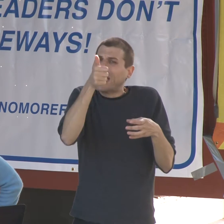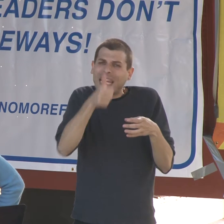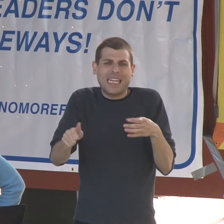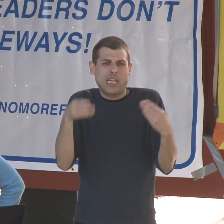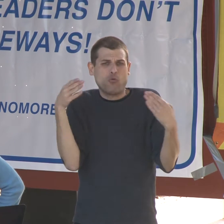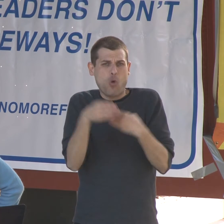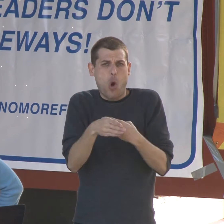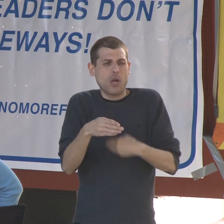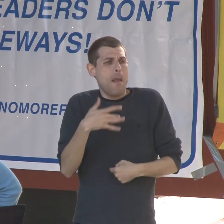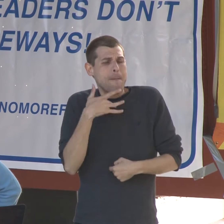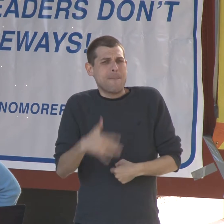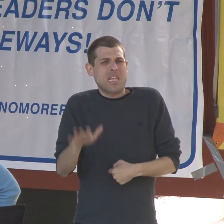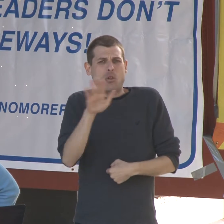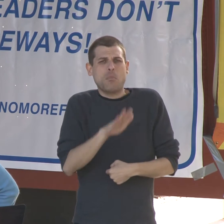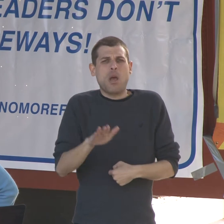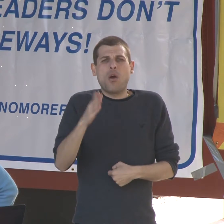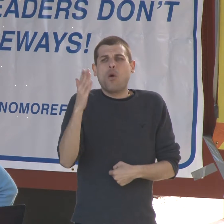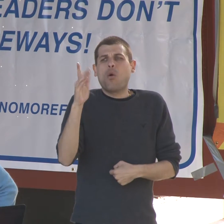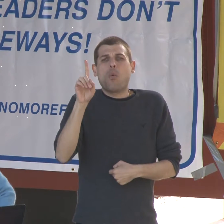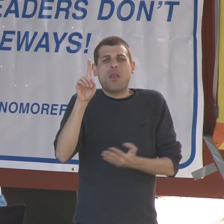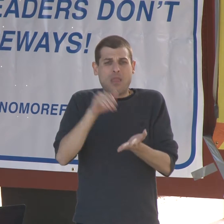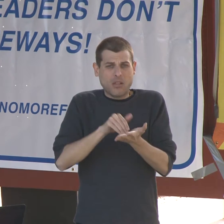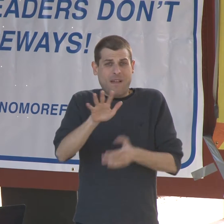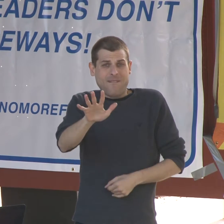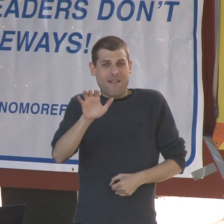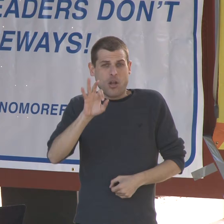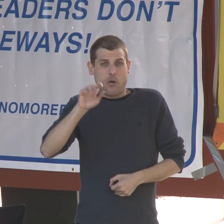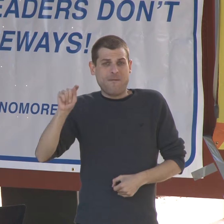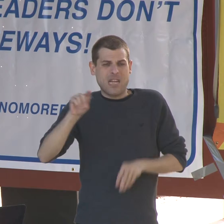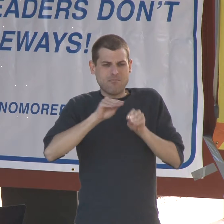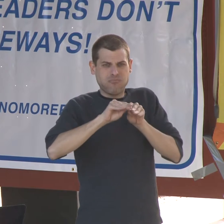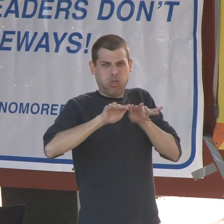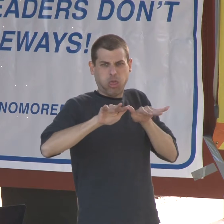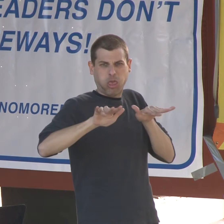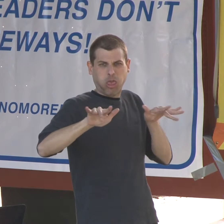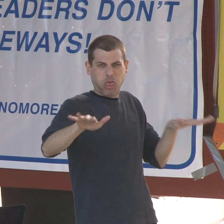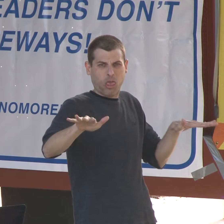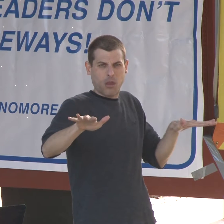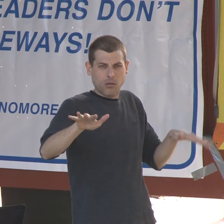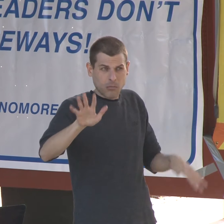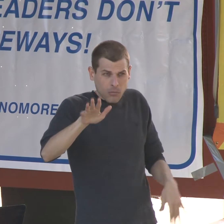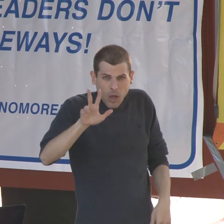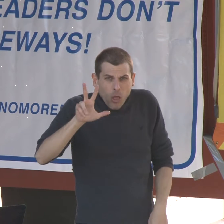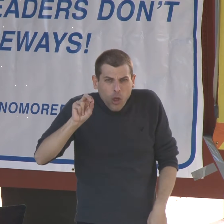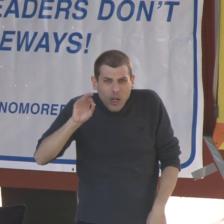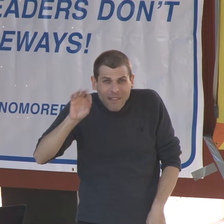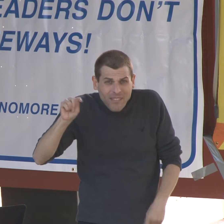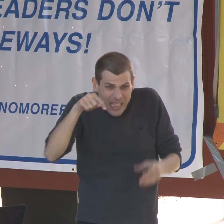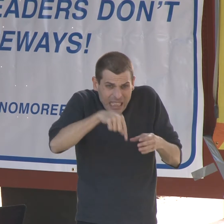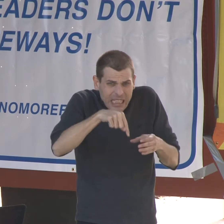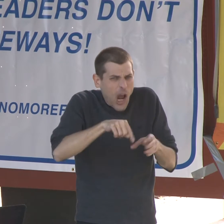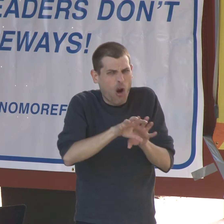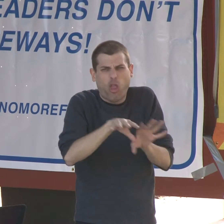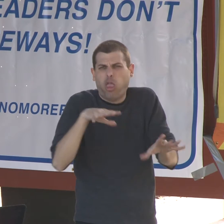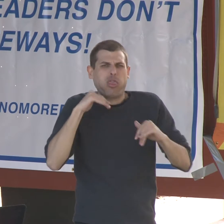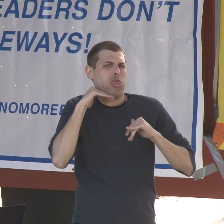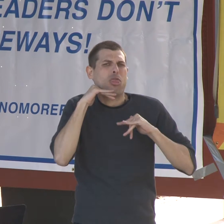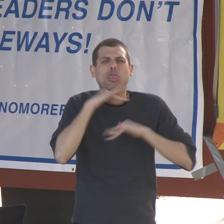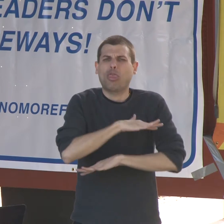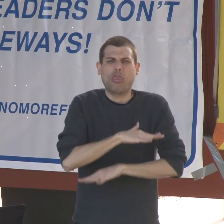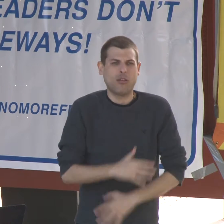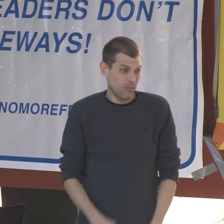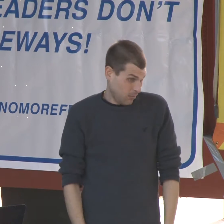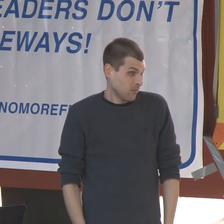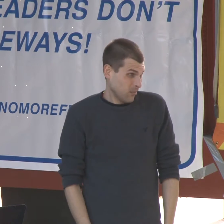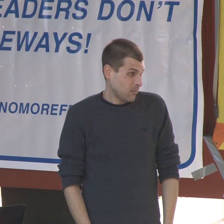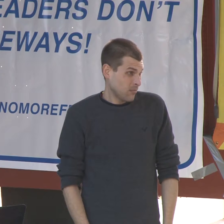road starts at about 1,500 feet. We're learning more all the time about the correlation between roadway emissions and